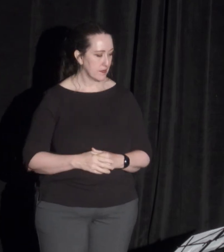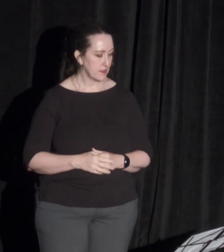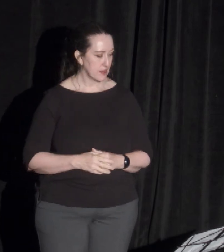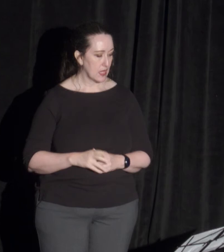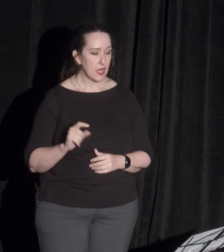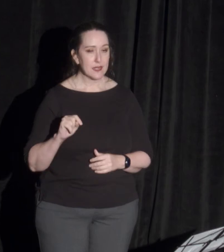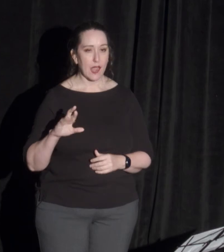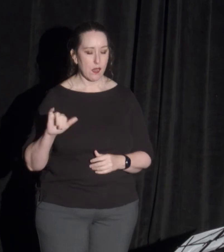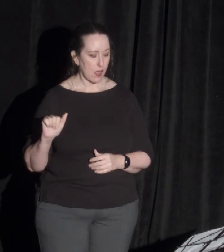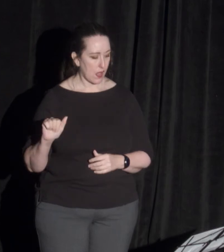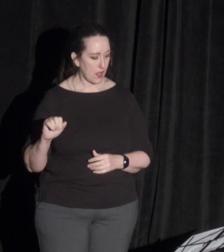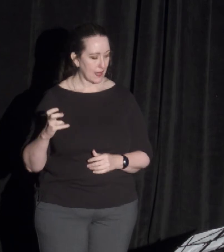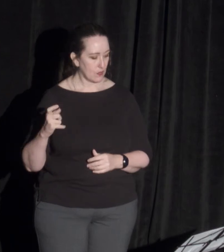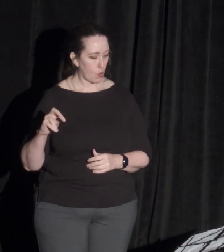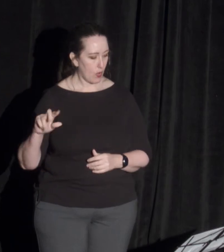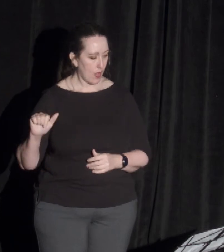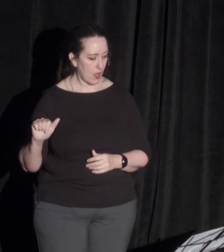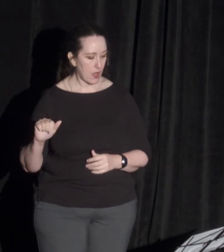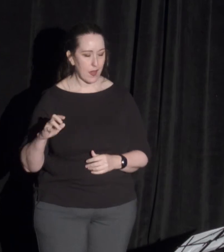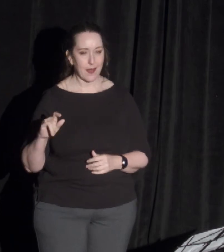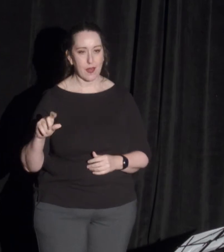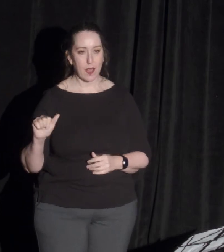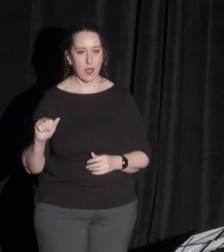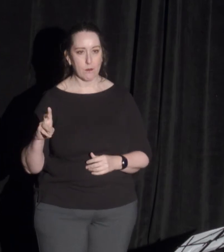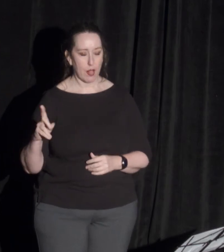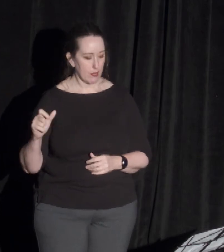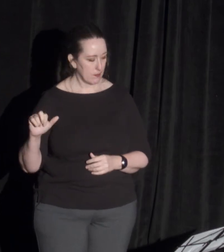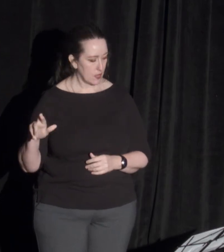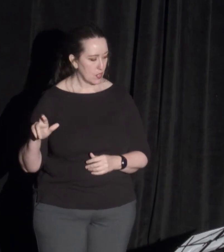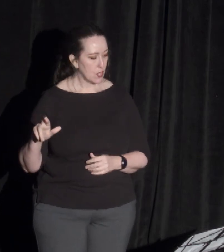Terra Ignota by Ada Palmer from Tor Books.